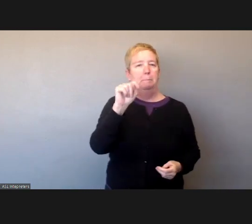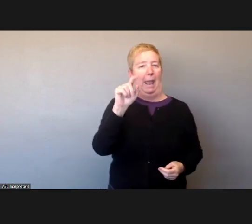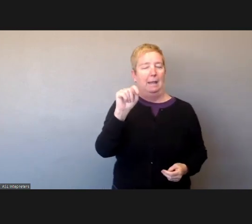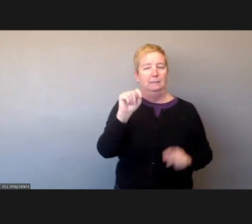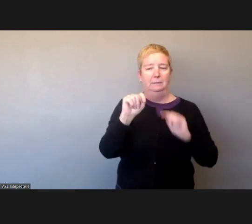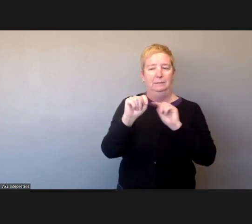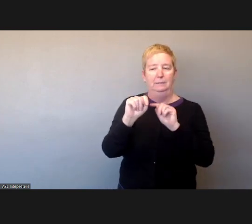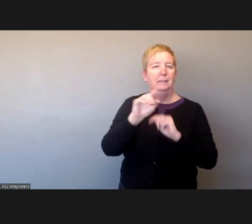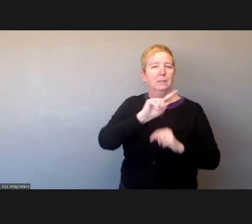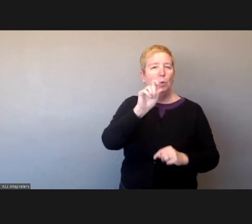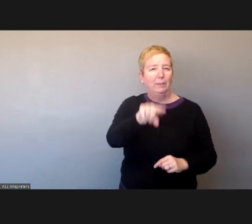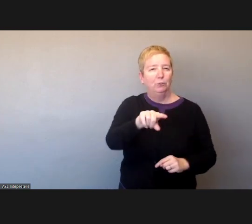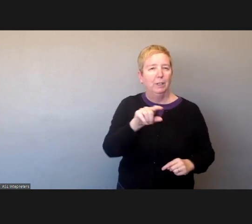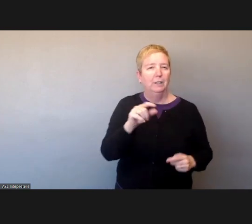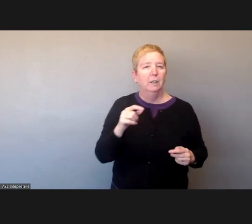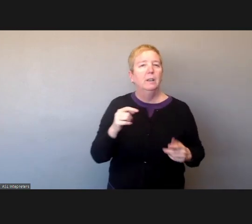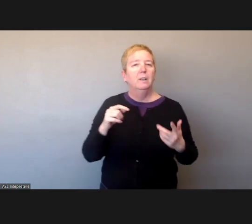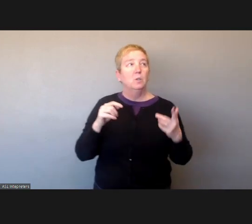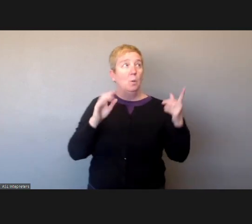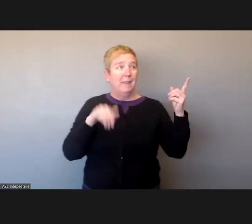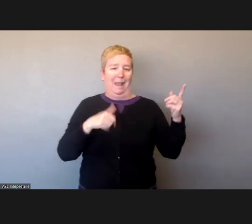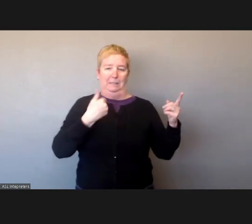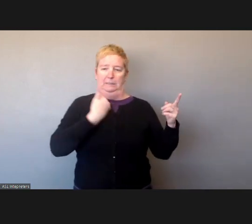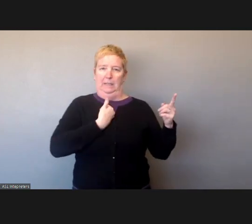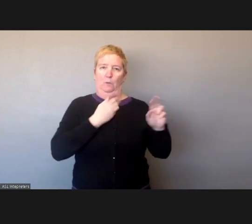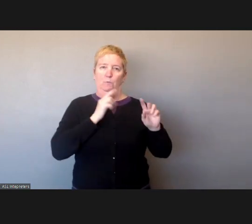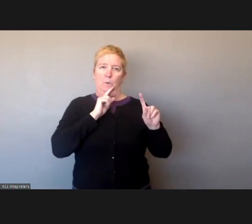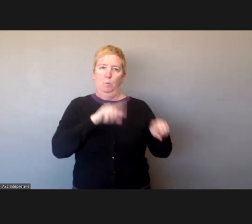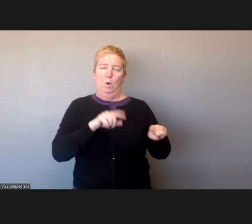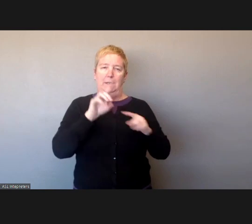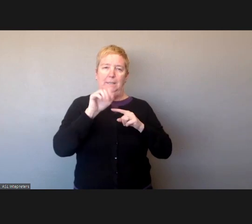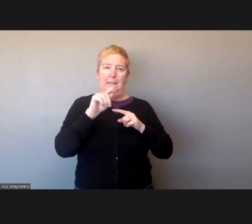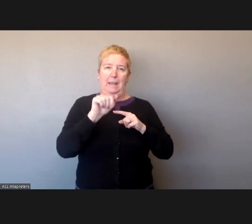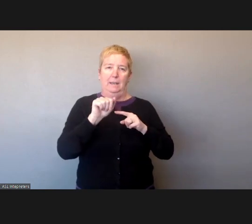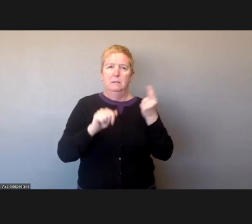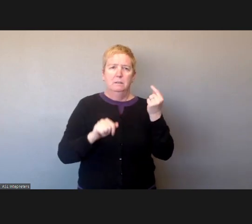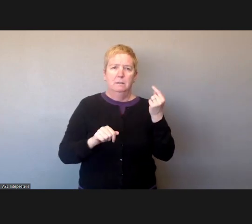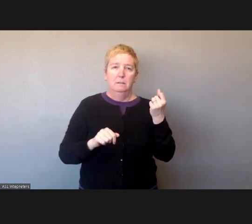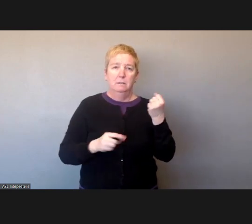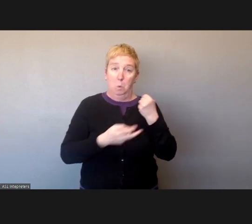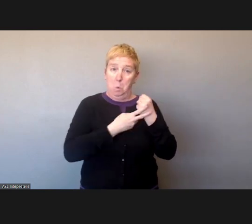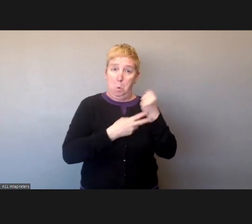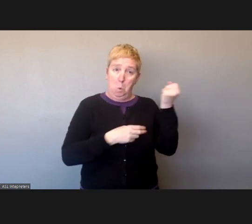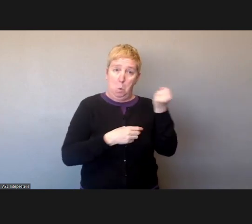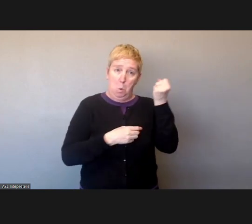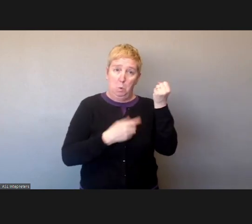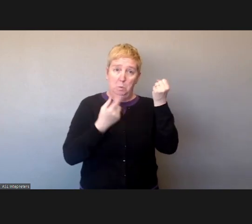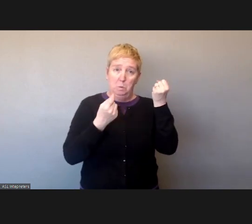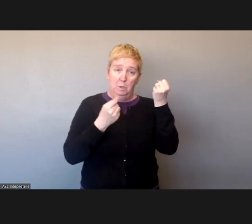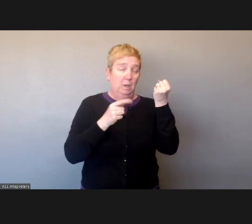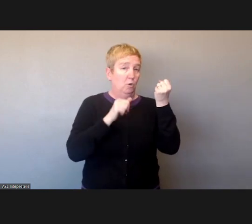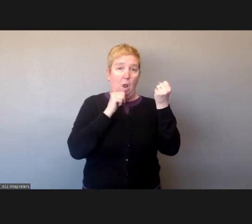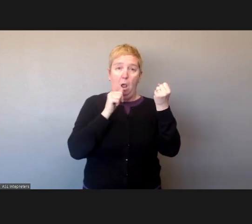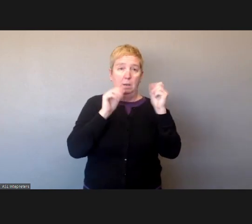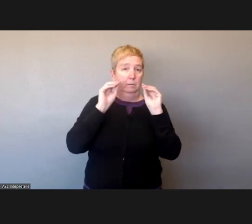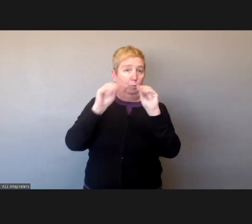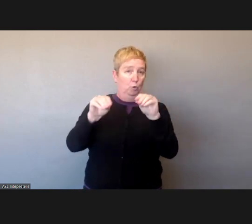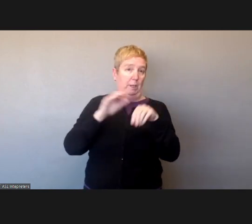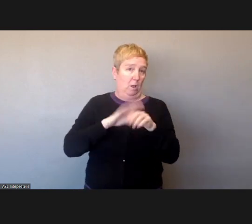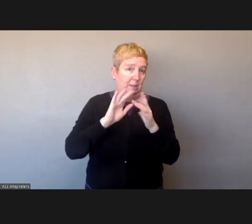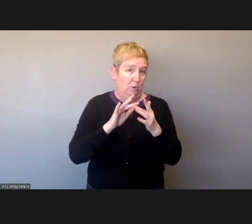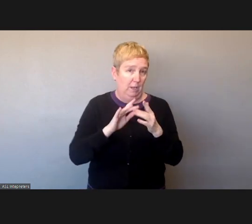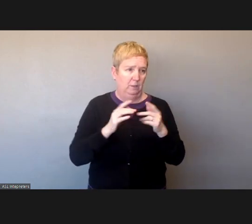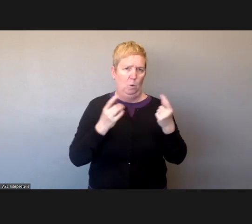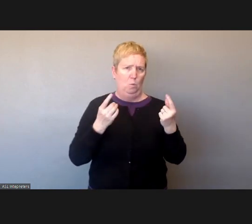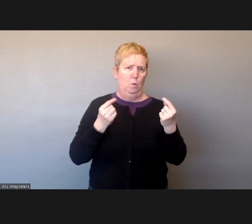it online? Are you just sort of holding on to it for now? Keeping the data? Is anything happening with that? Thank you. Well, let me do that